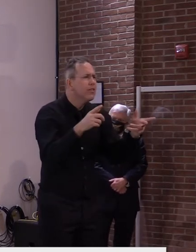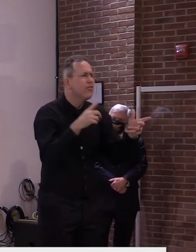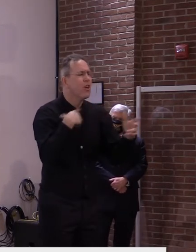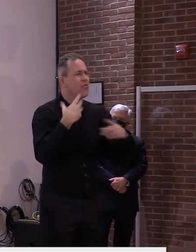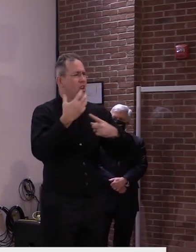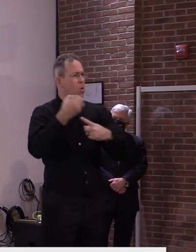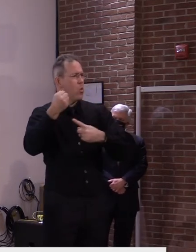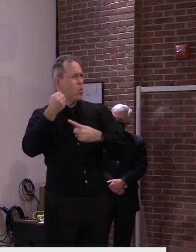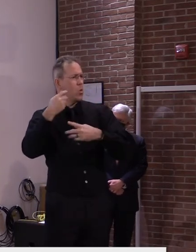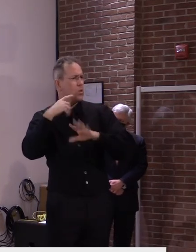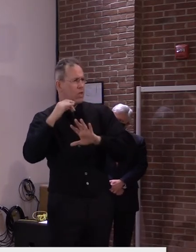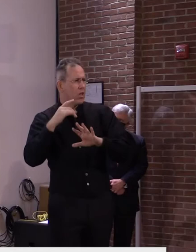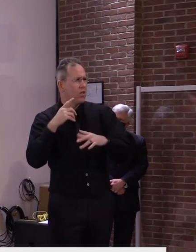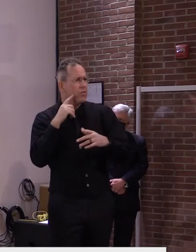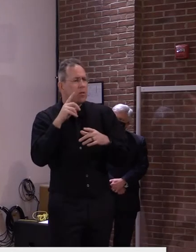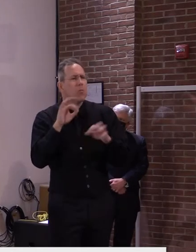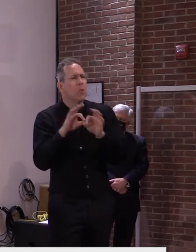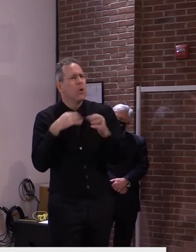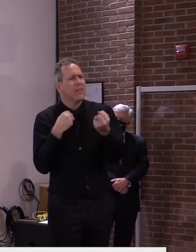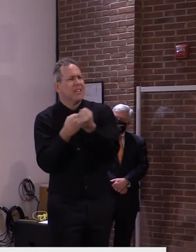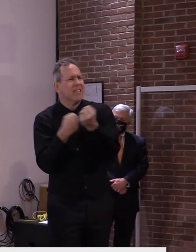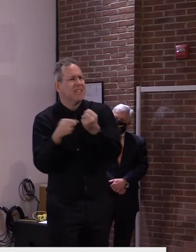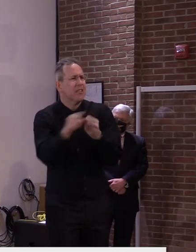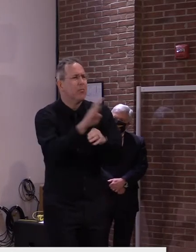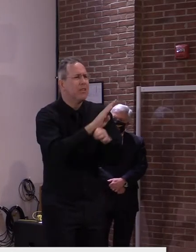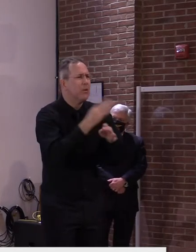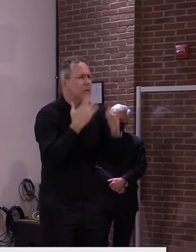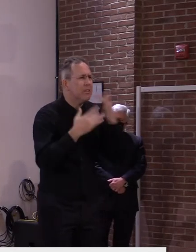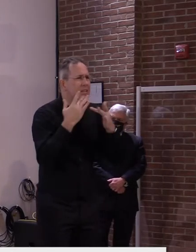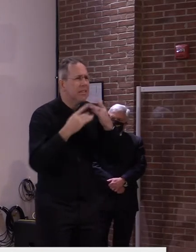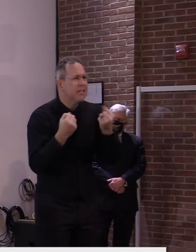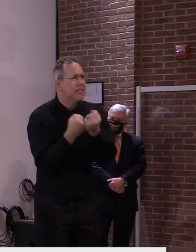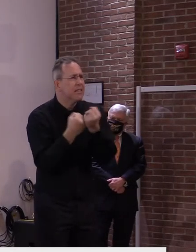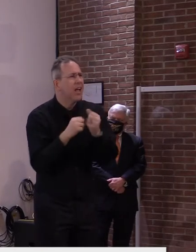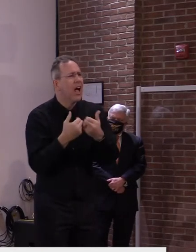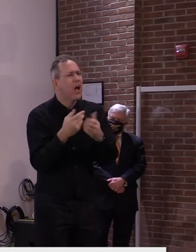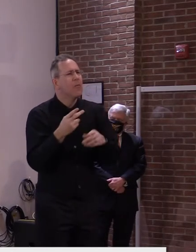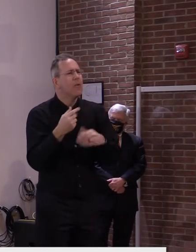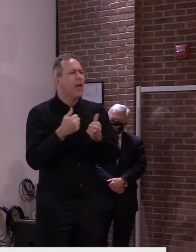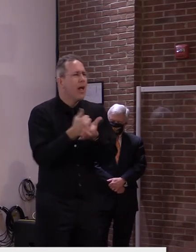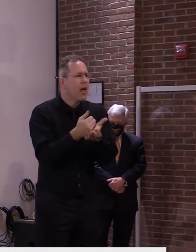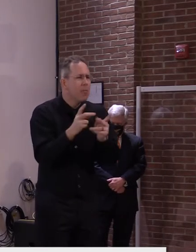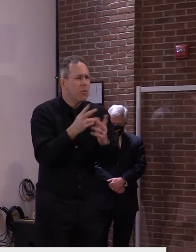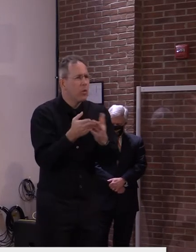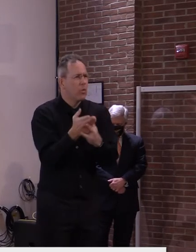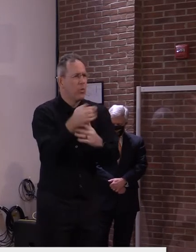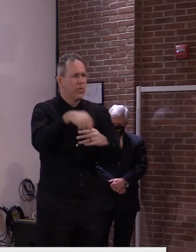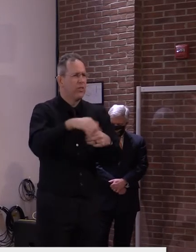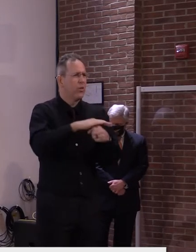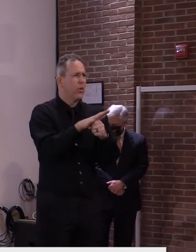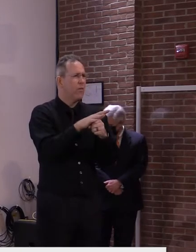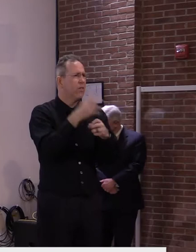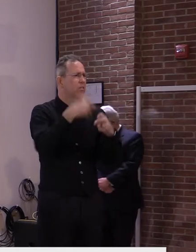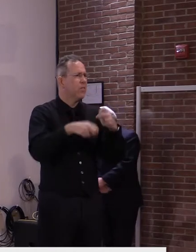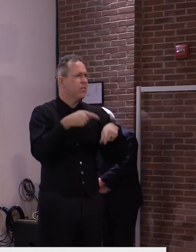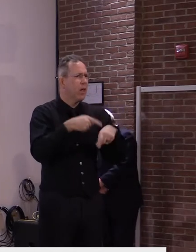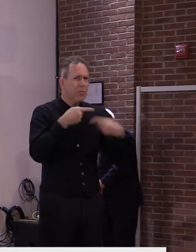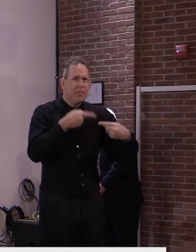point in time, getting through this crisis. This is what we need to do, paying attention to our economy, making sure